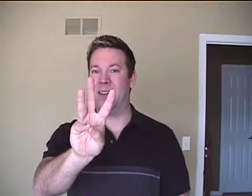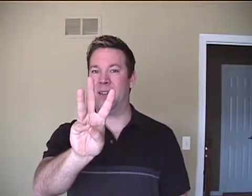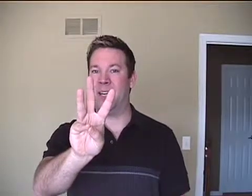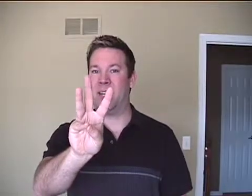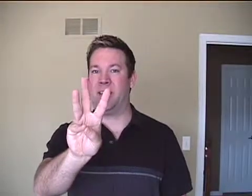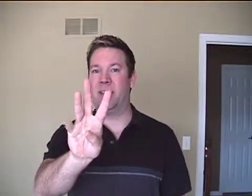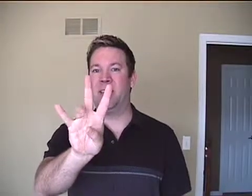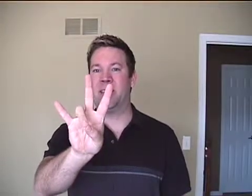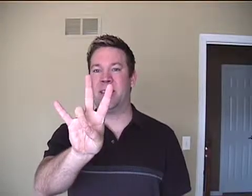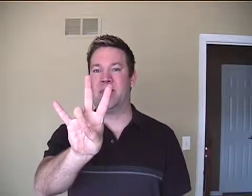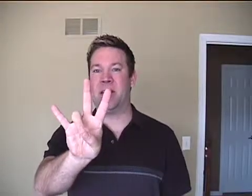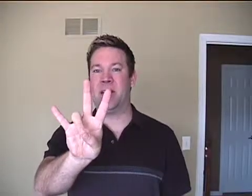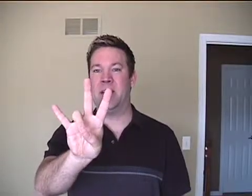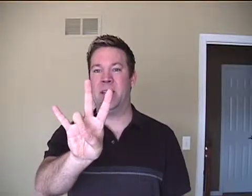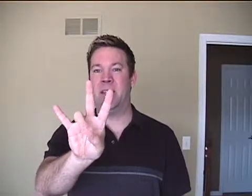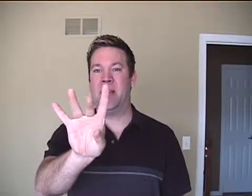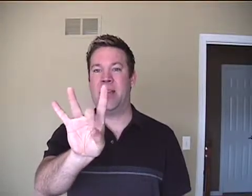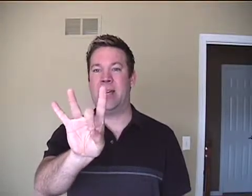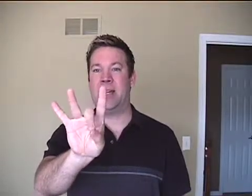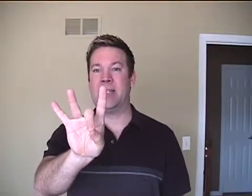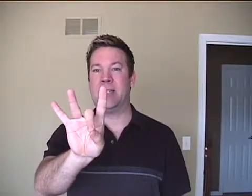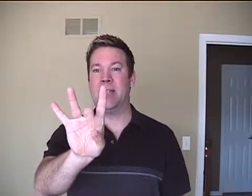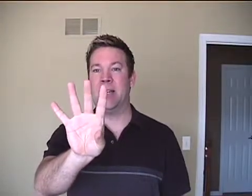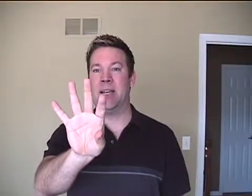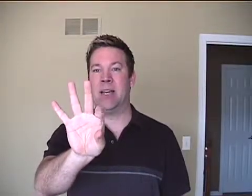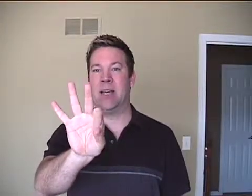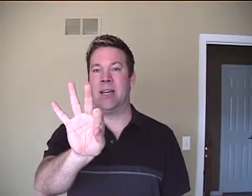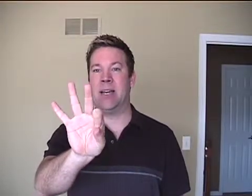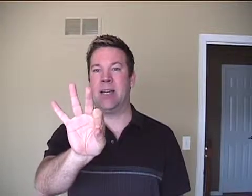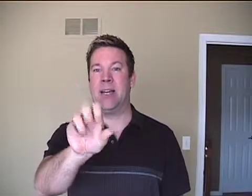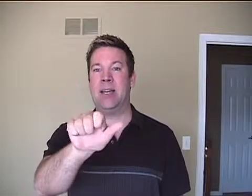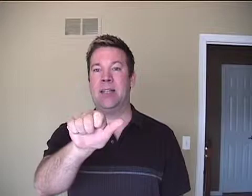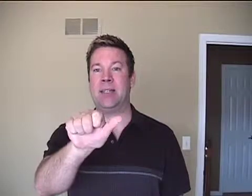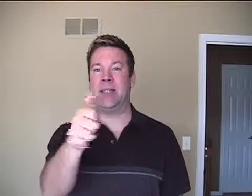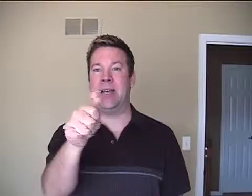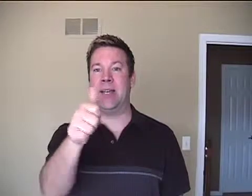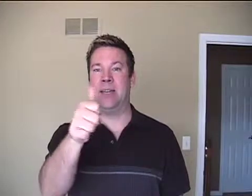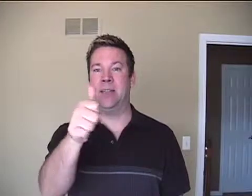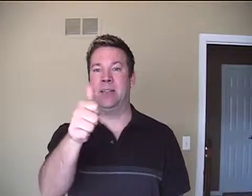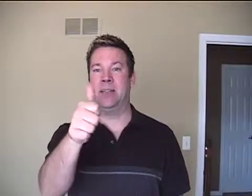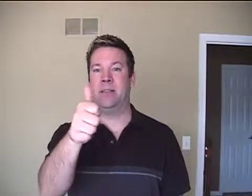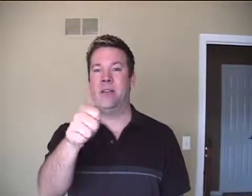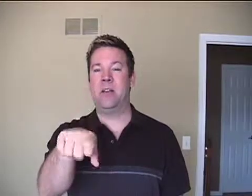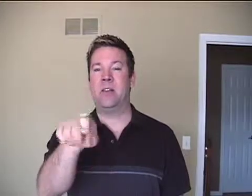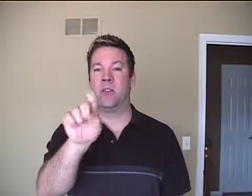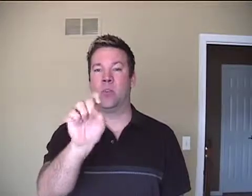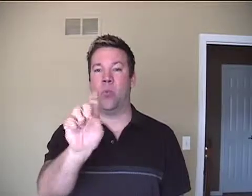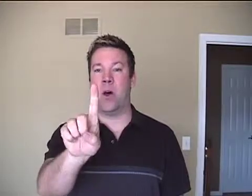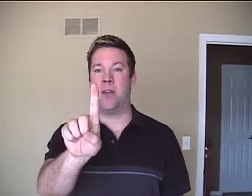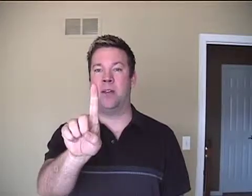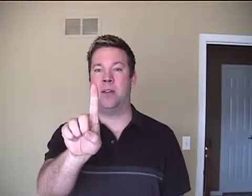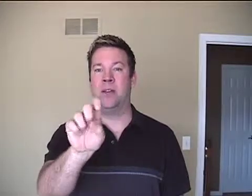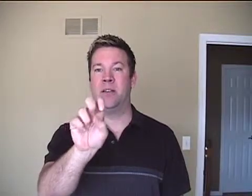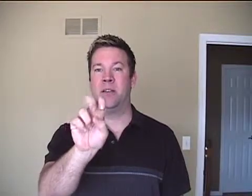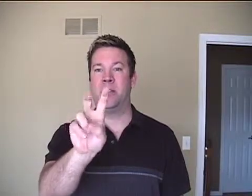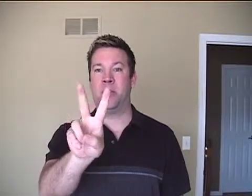3. 7, 8, 9, 10. So it's 1,